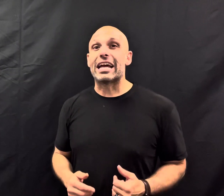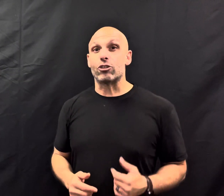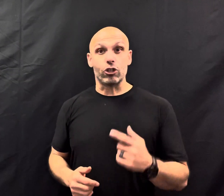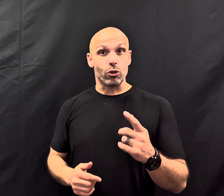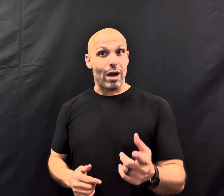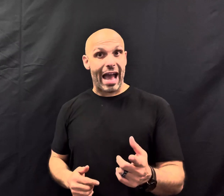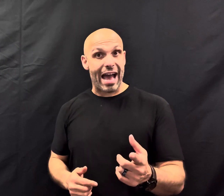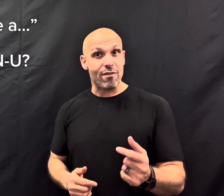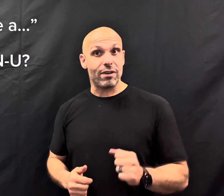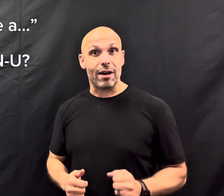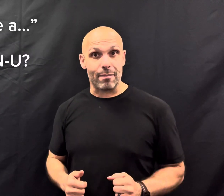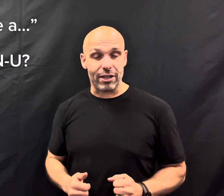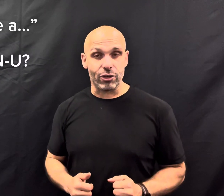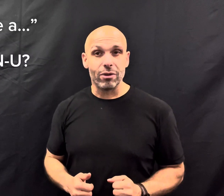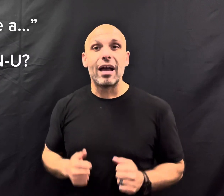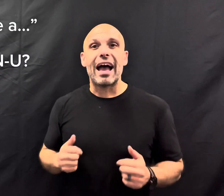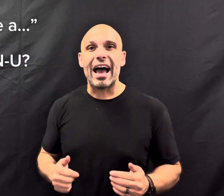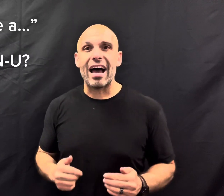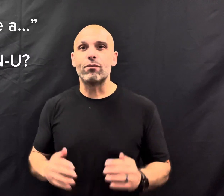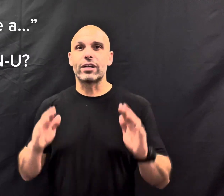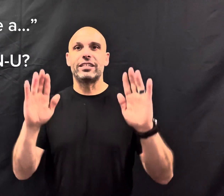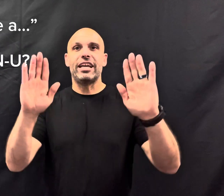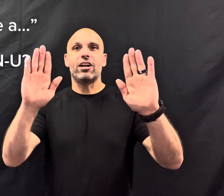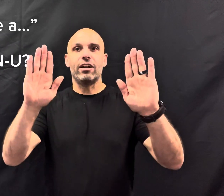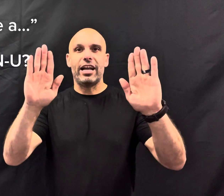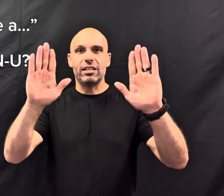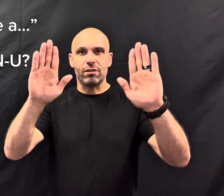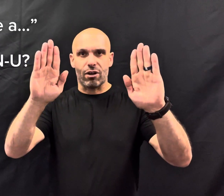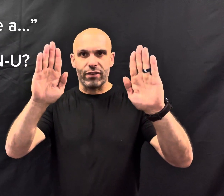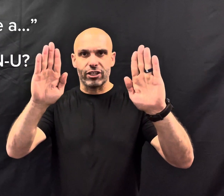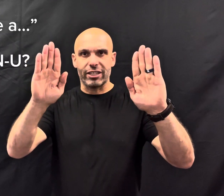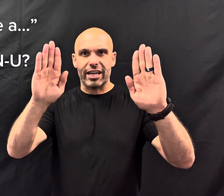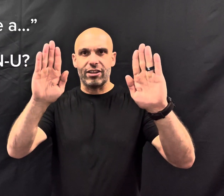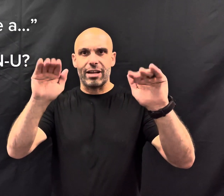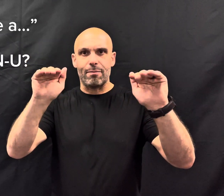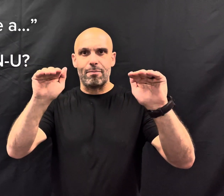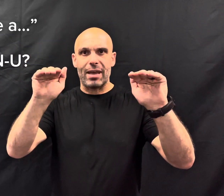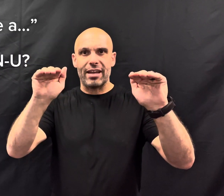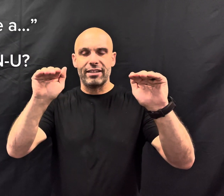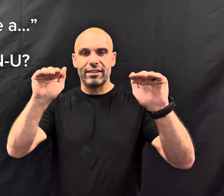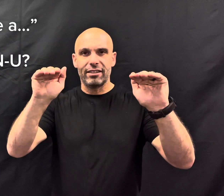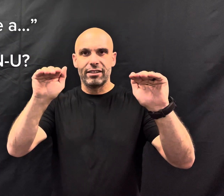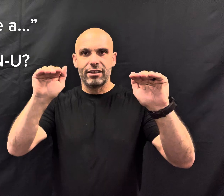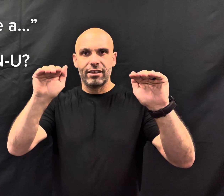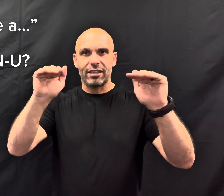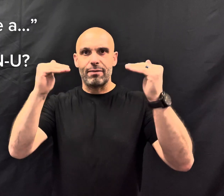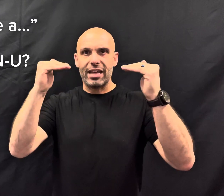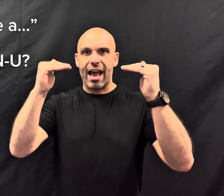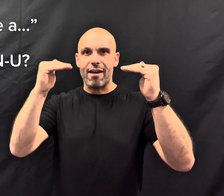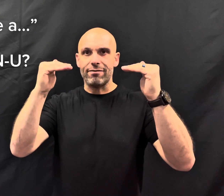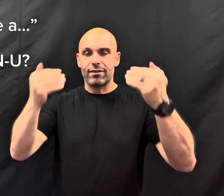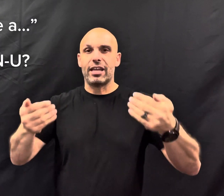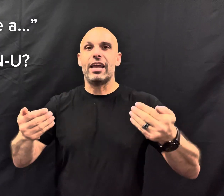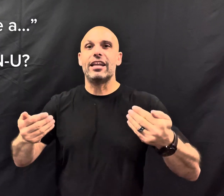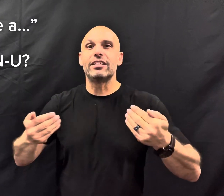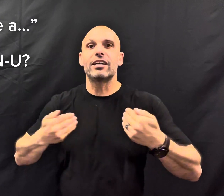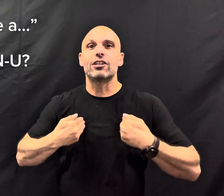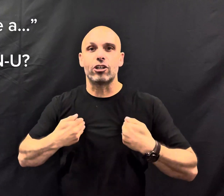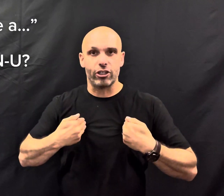do you have a menu? Have, we're going to take our hands, all fingers together, and bend them in half, okay, and then touch our